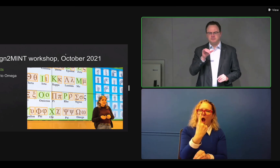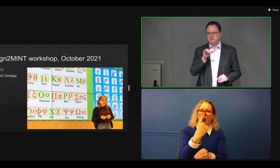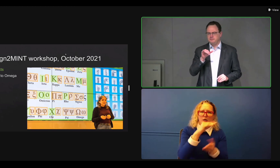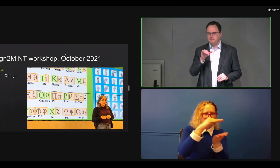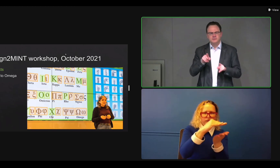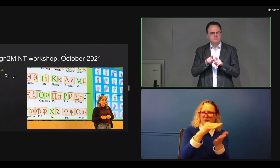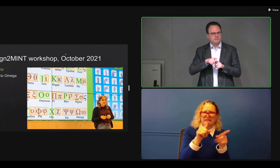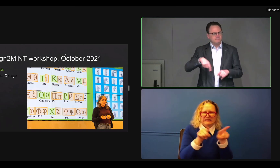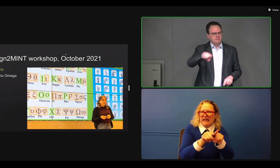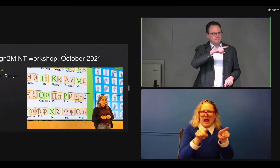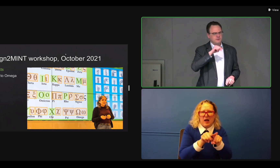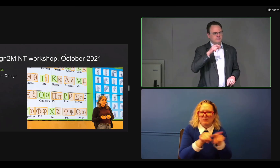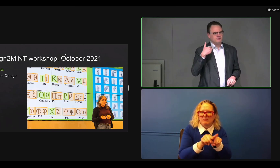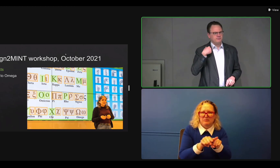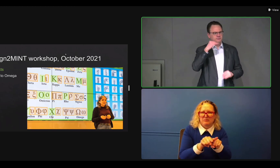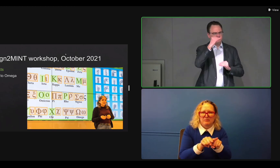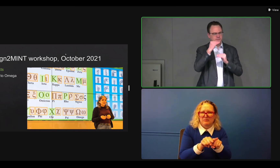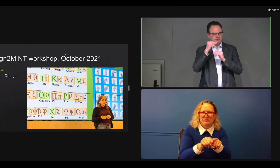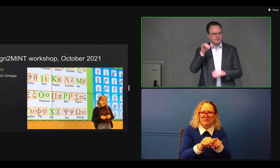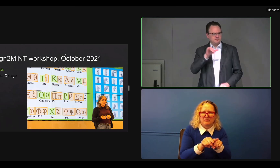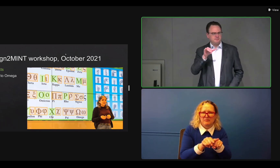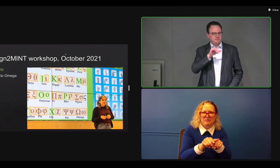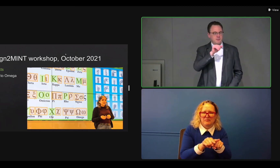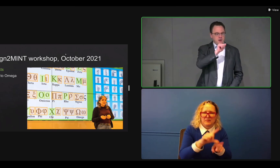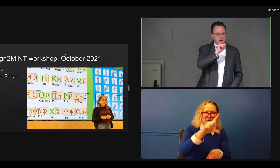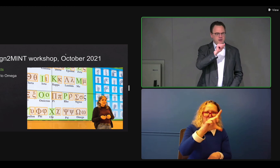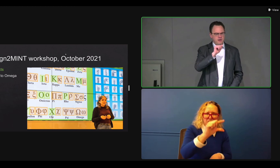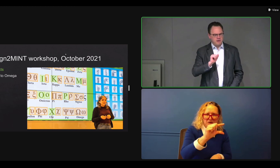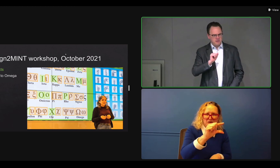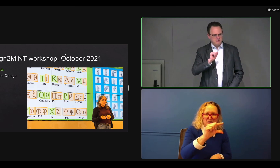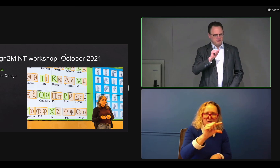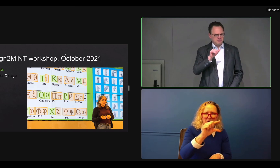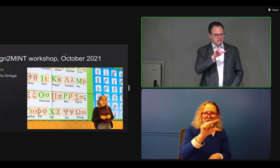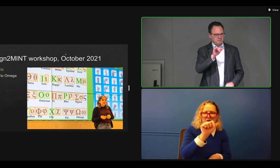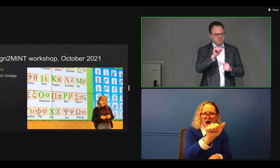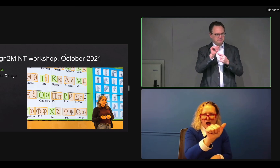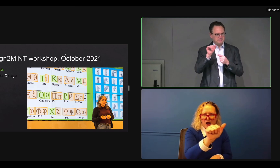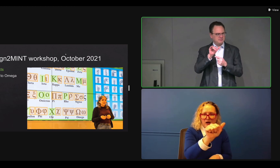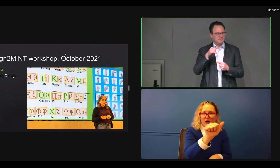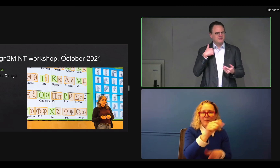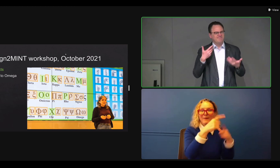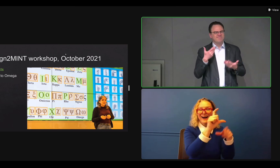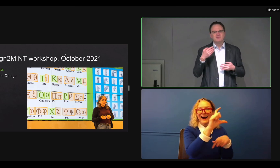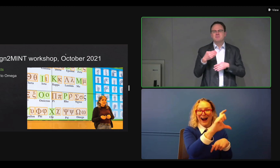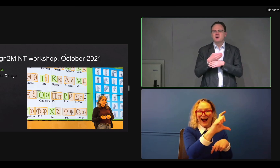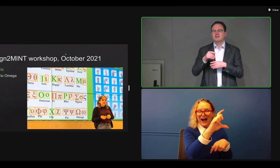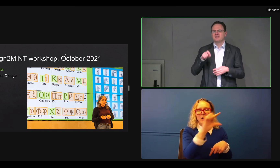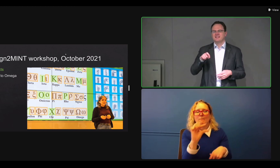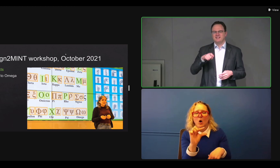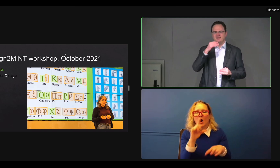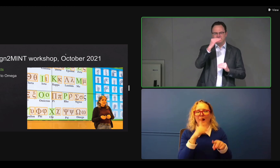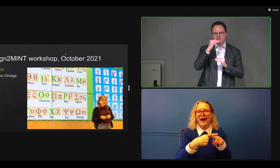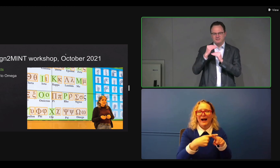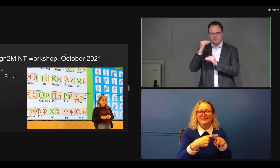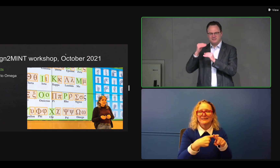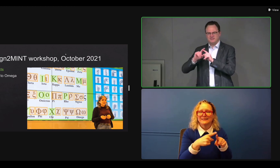letters. They're represented the same way in sign language, but of course, it's important to recognize the difference. And we were